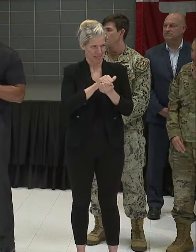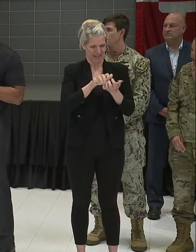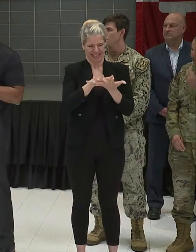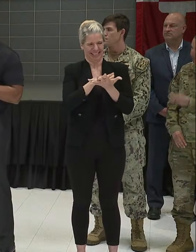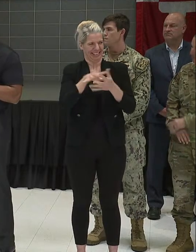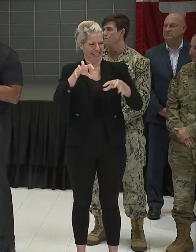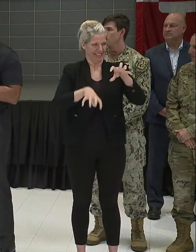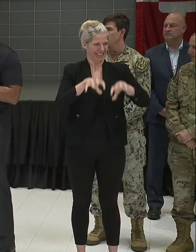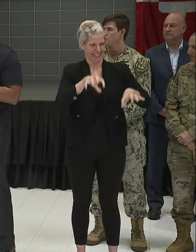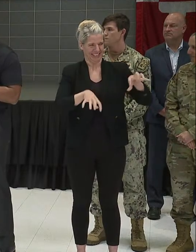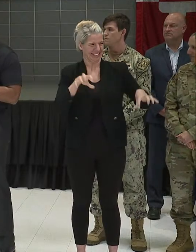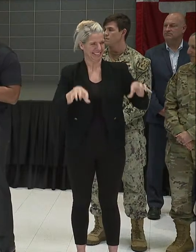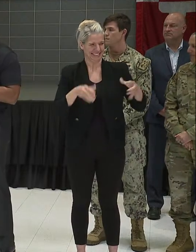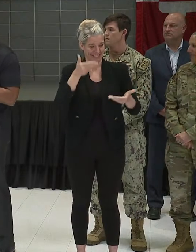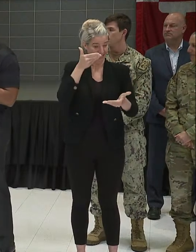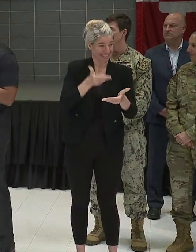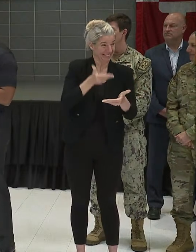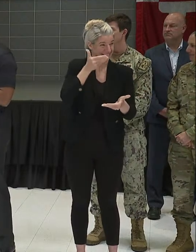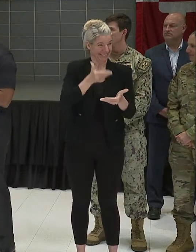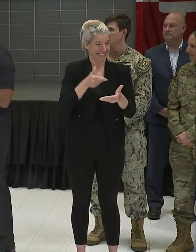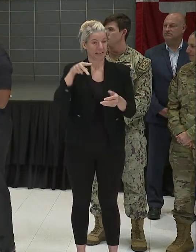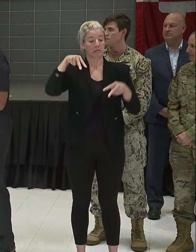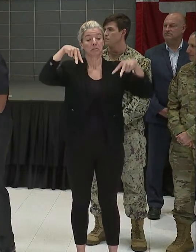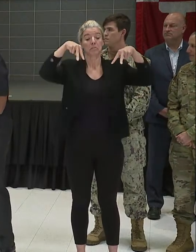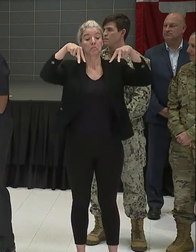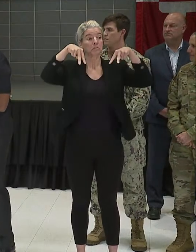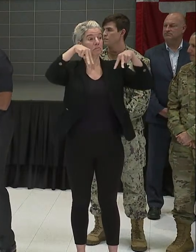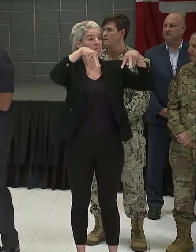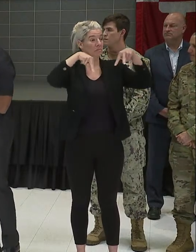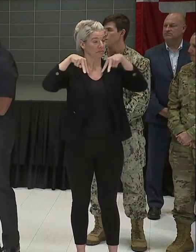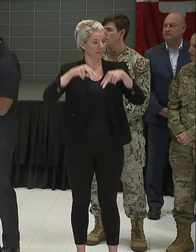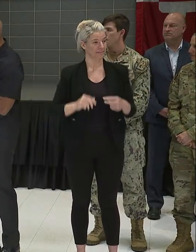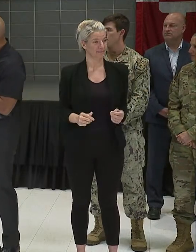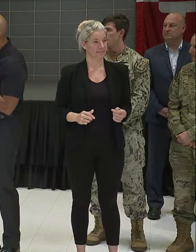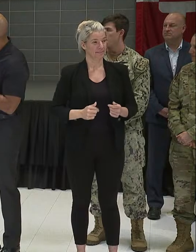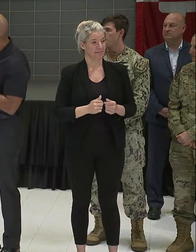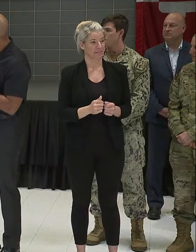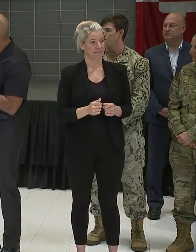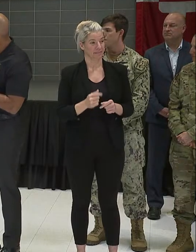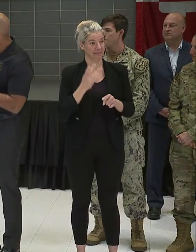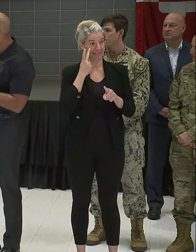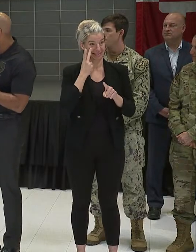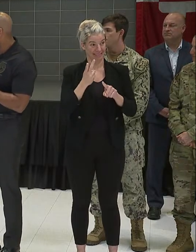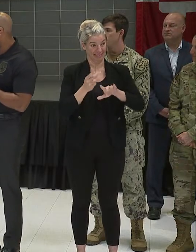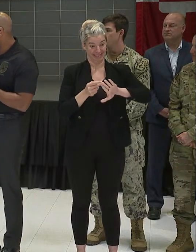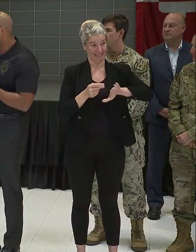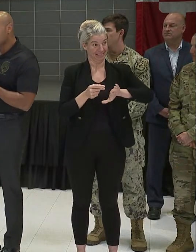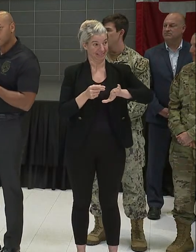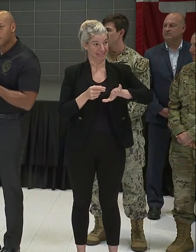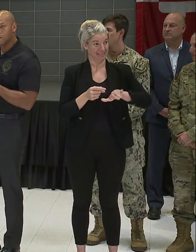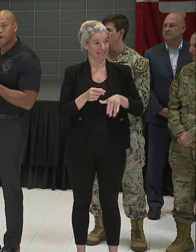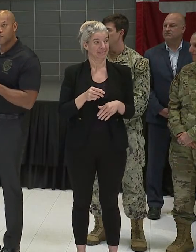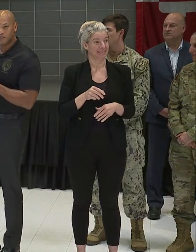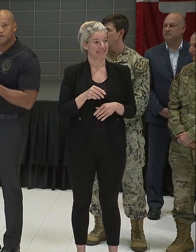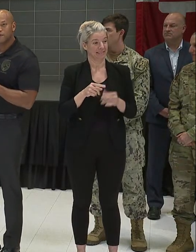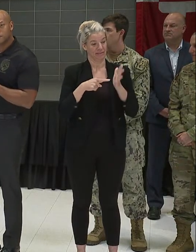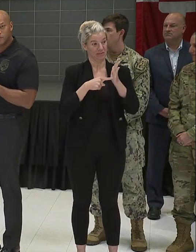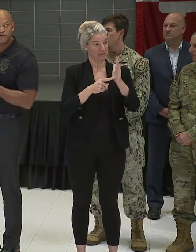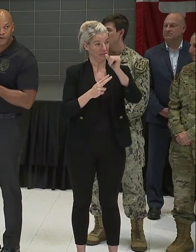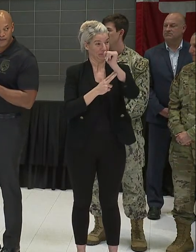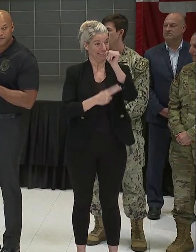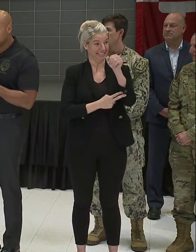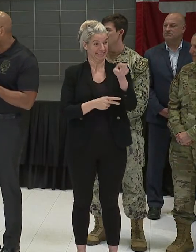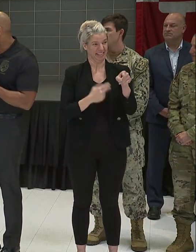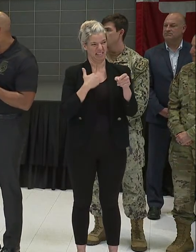And that's what it looks like from up top. This over here is a piece of the Key Bridge that we mentioned before, upwards of